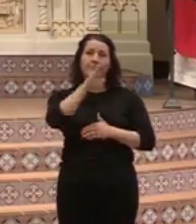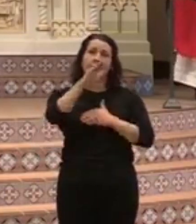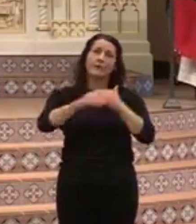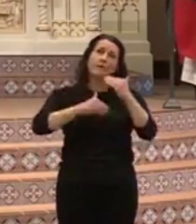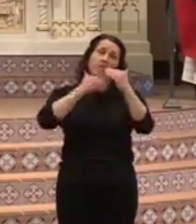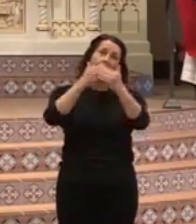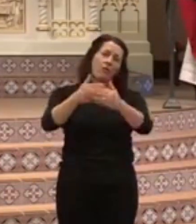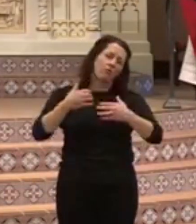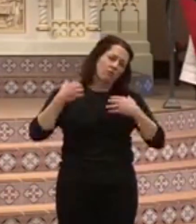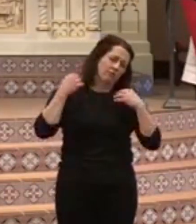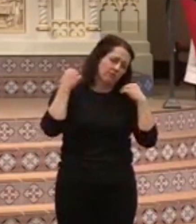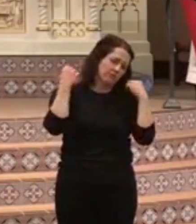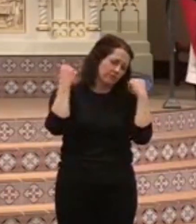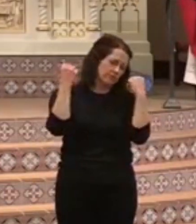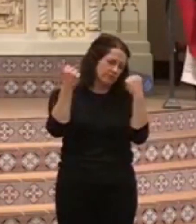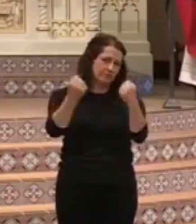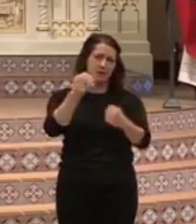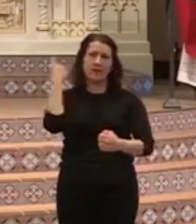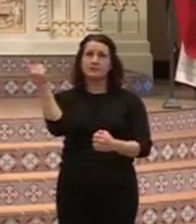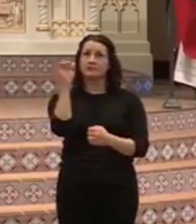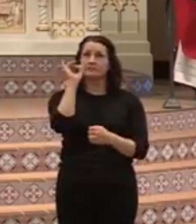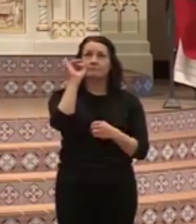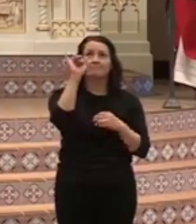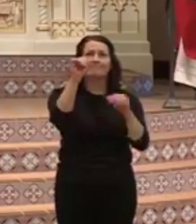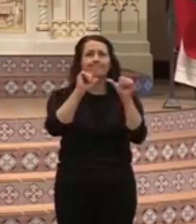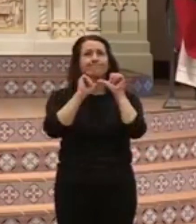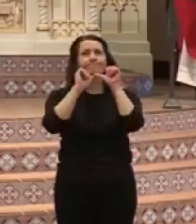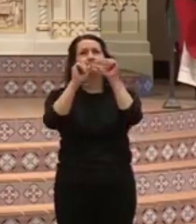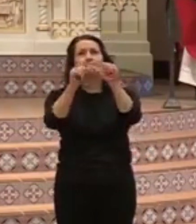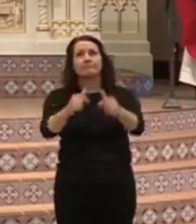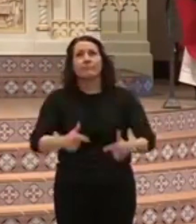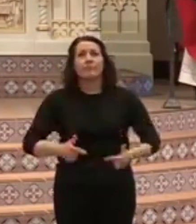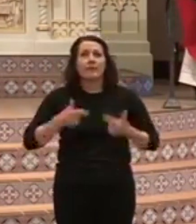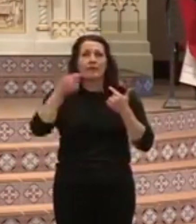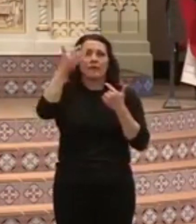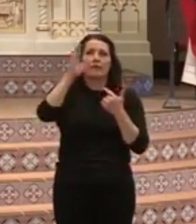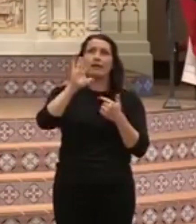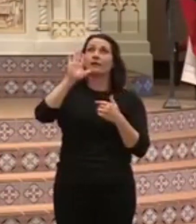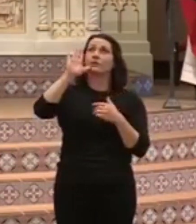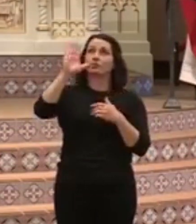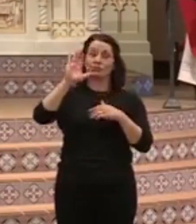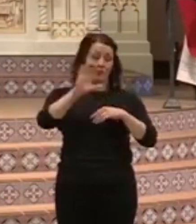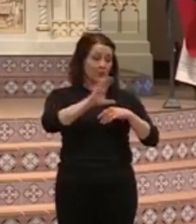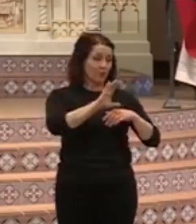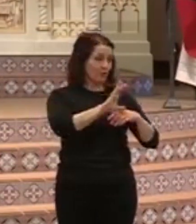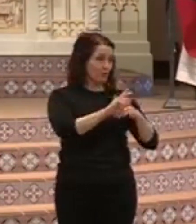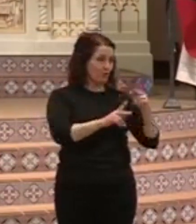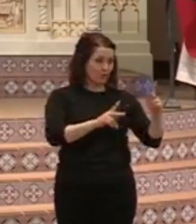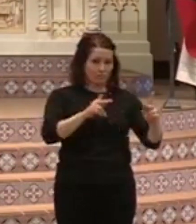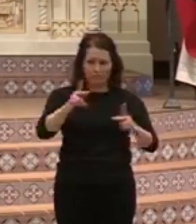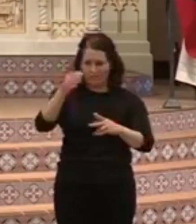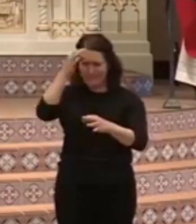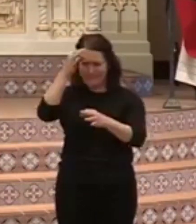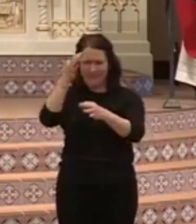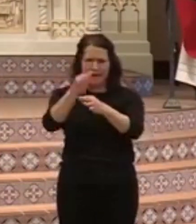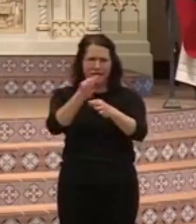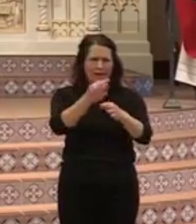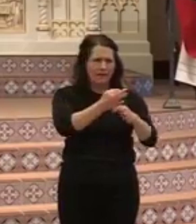Almighty ever-living God, who make your Church ever faithful with new